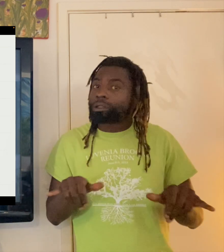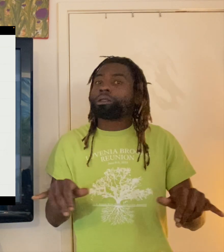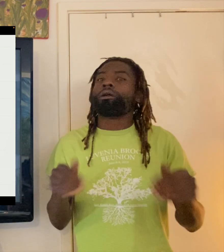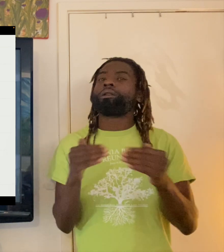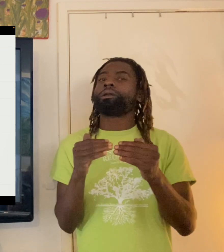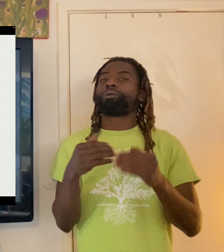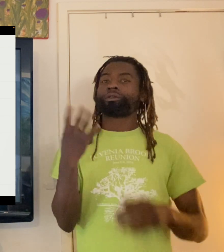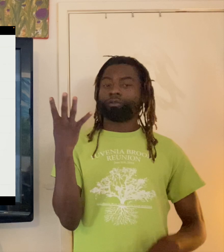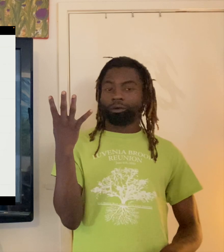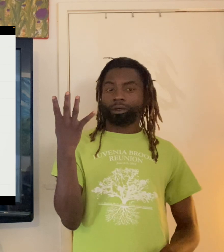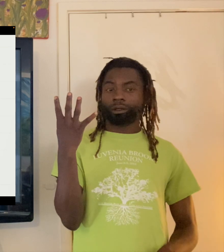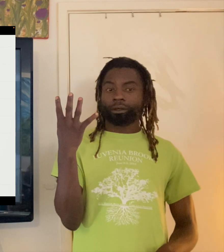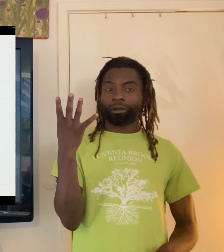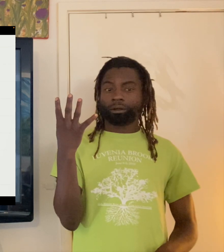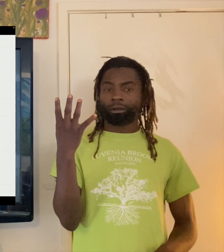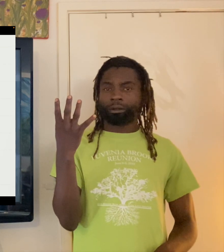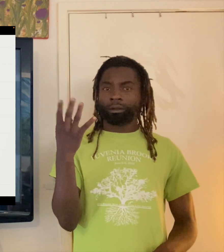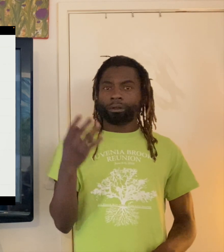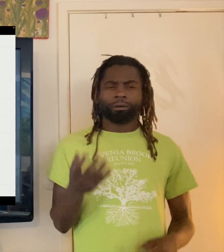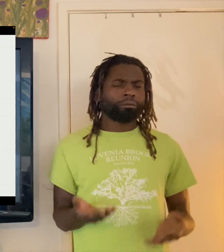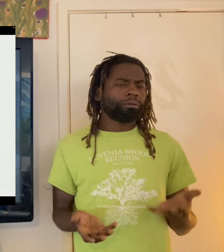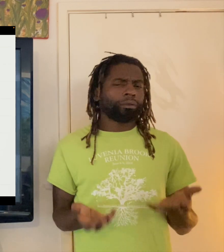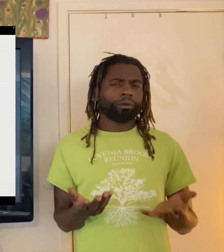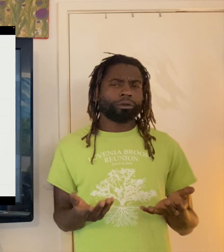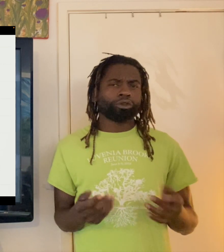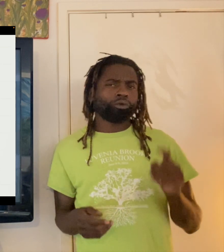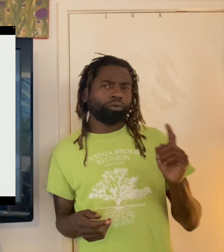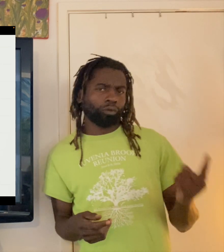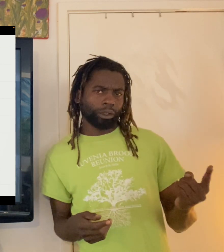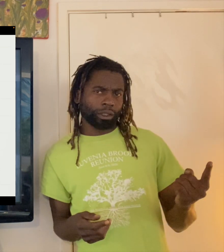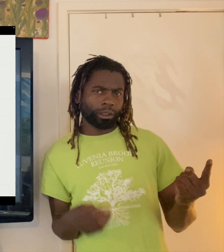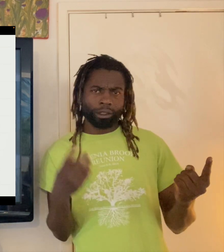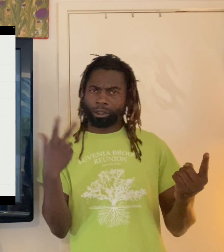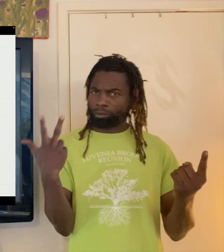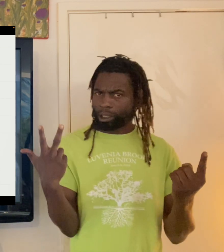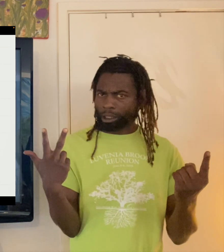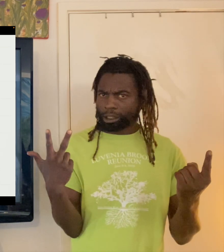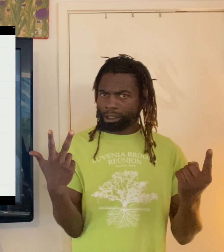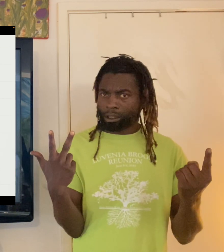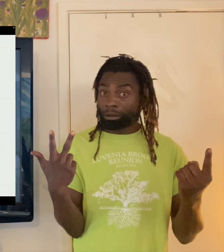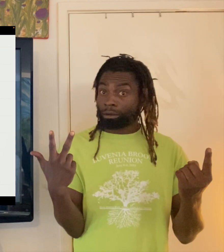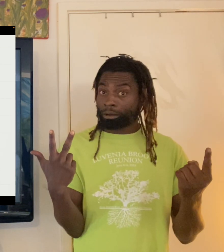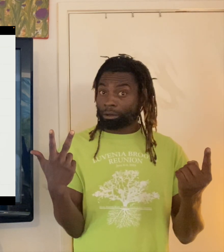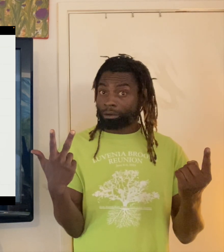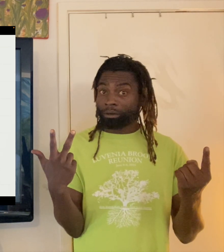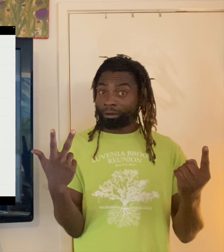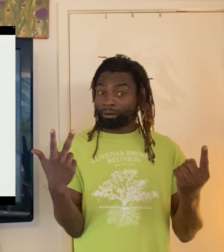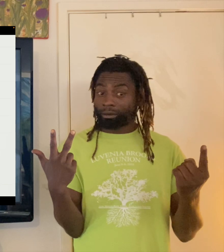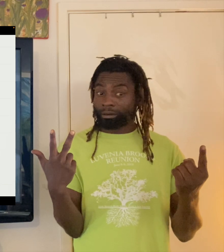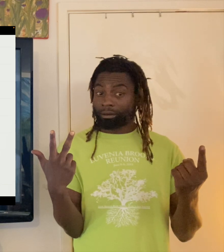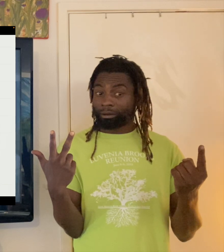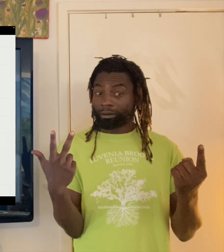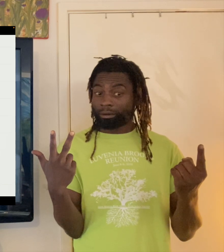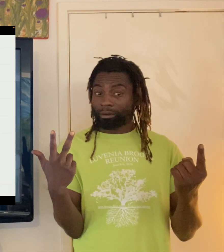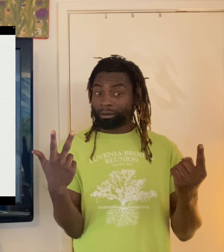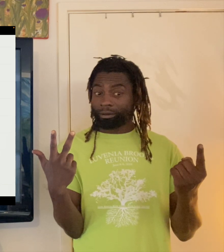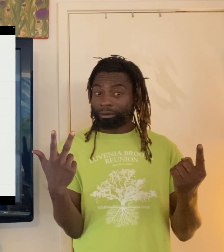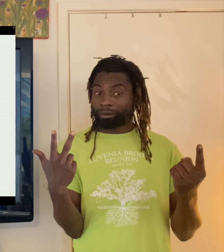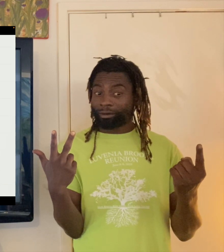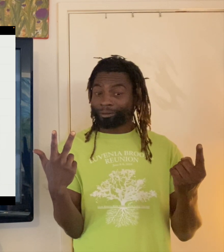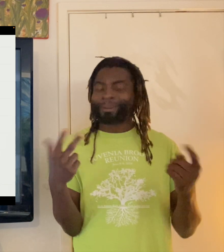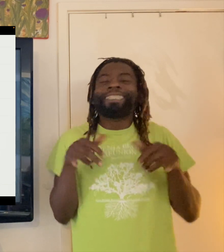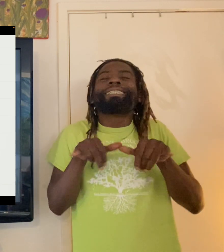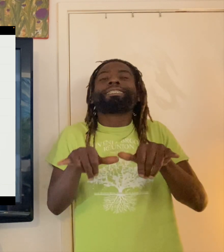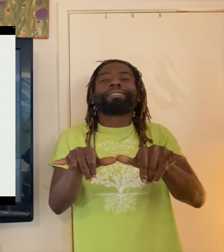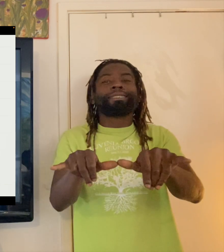have 4 apples. And what happens if 1 apple moves? Well, then we have 1 apple here and